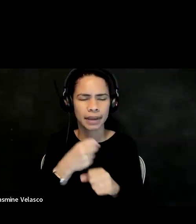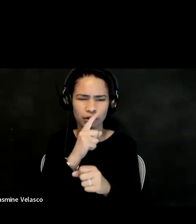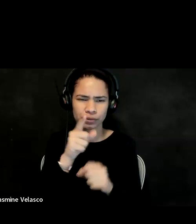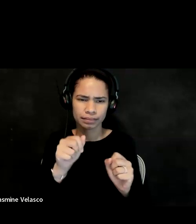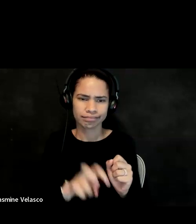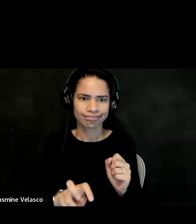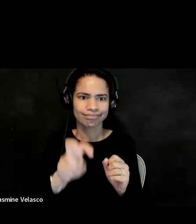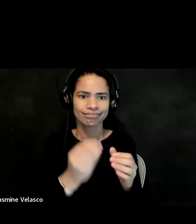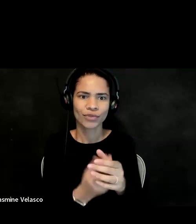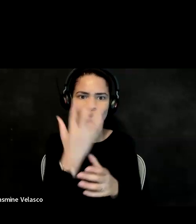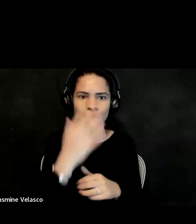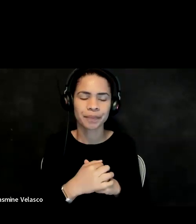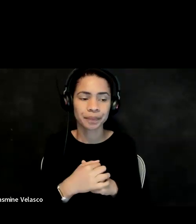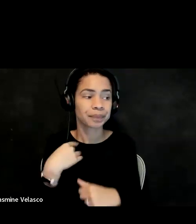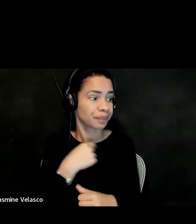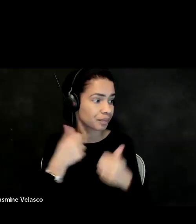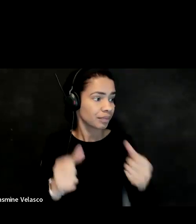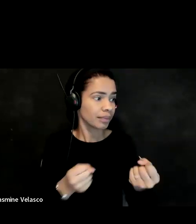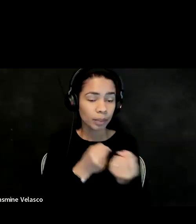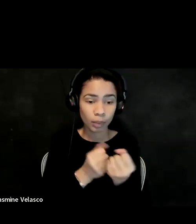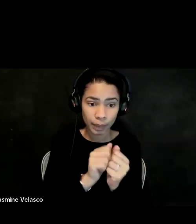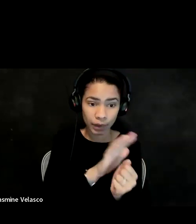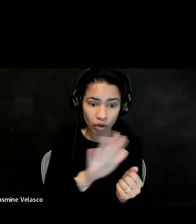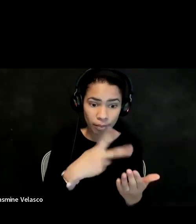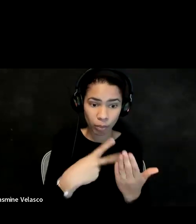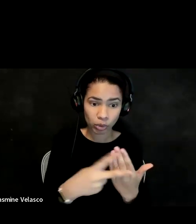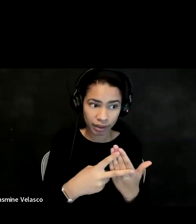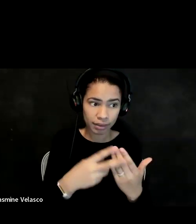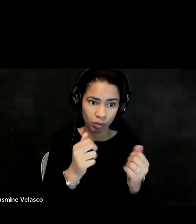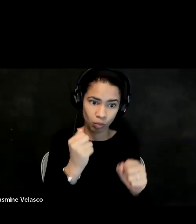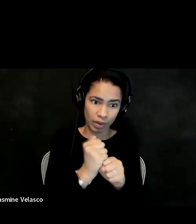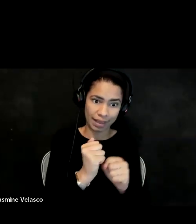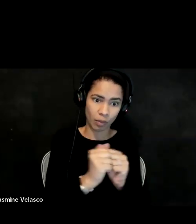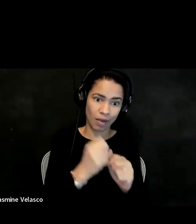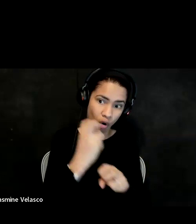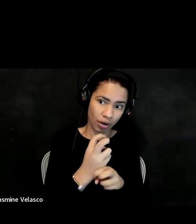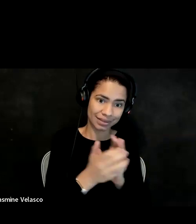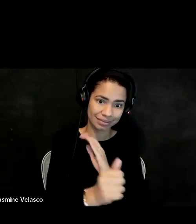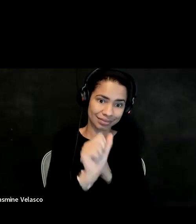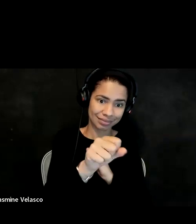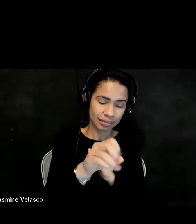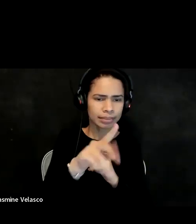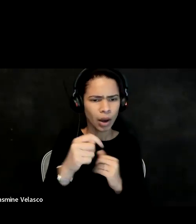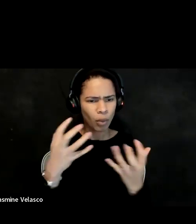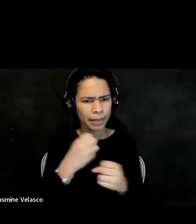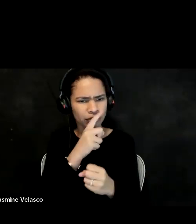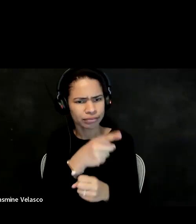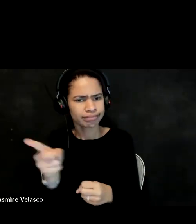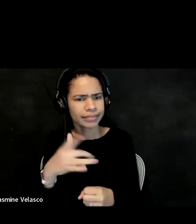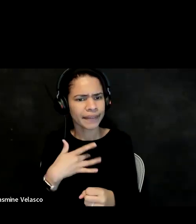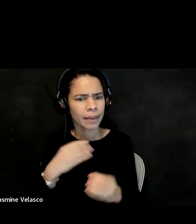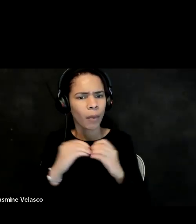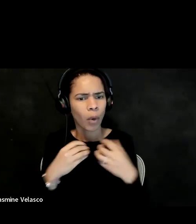them practically with like their project, right? We hope by the end of it, they also just feel more confident in future projects as